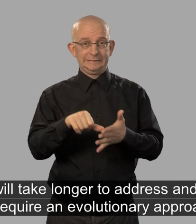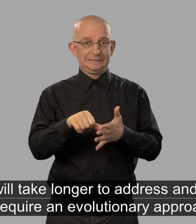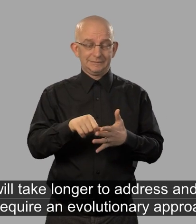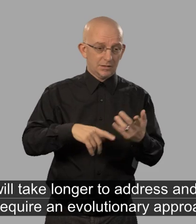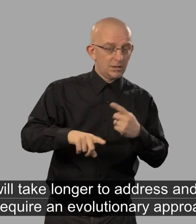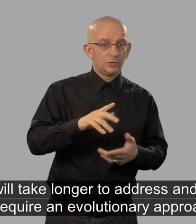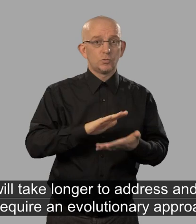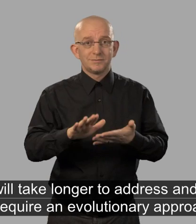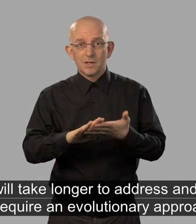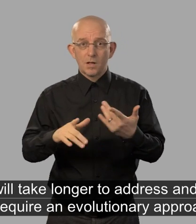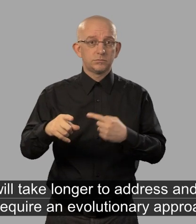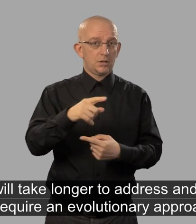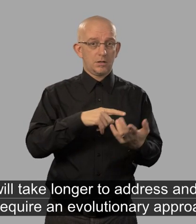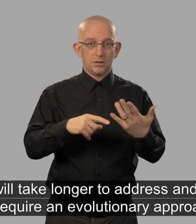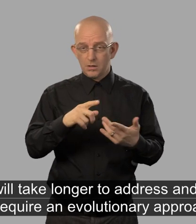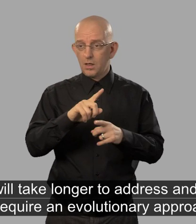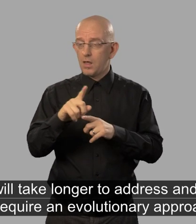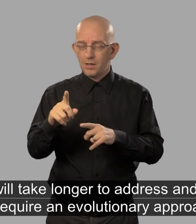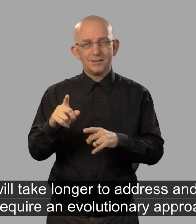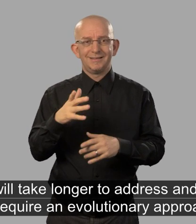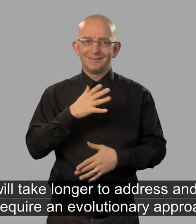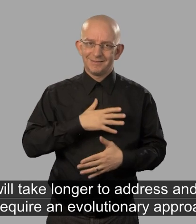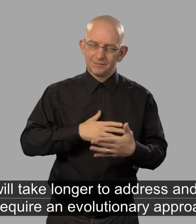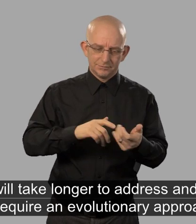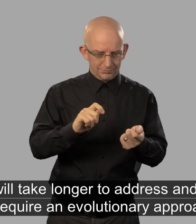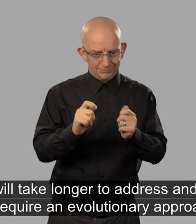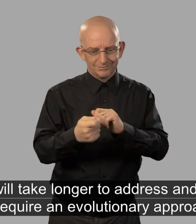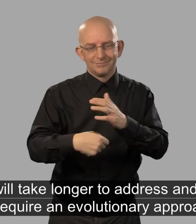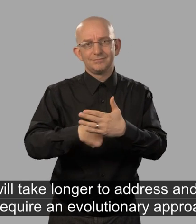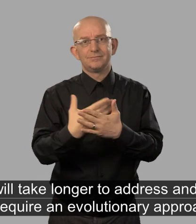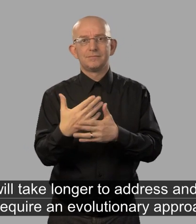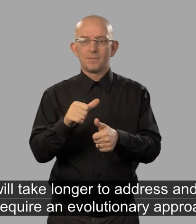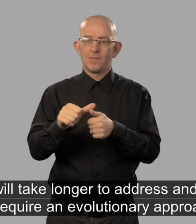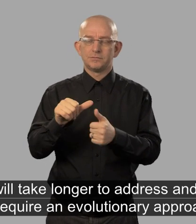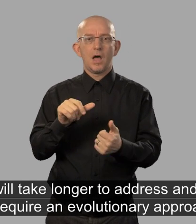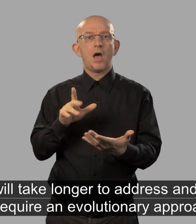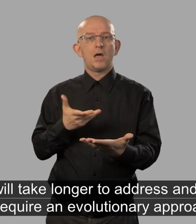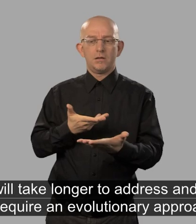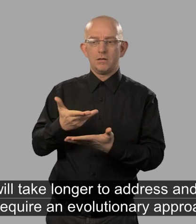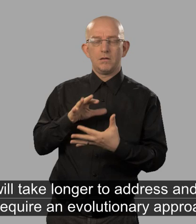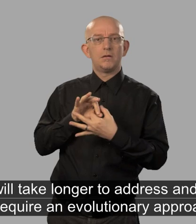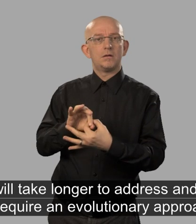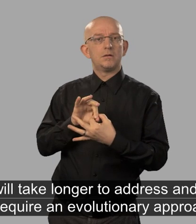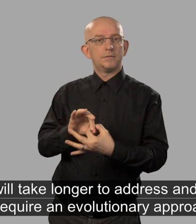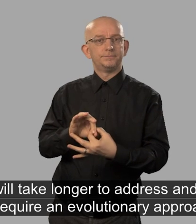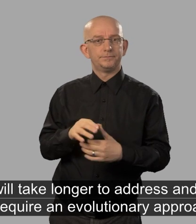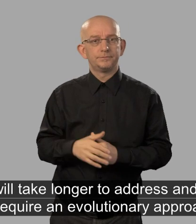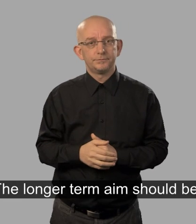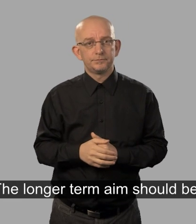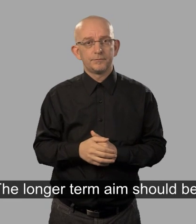address and will require an evolutionary approach. The longer-term aim should be to